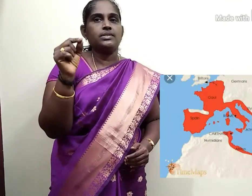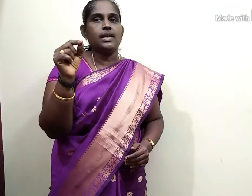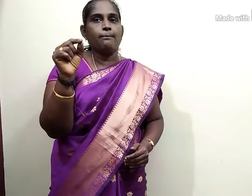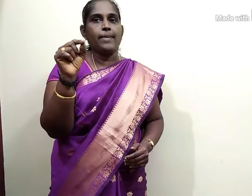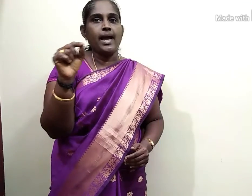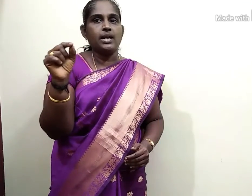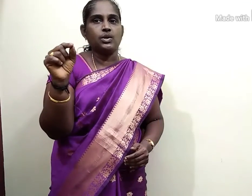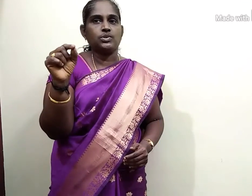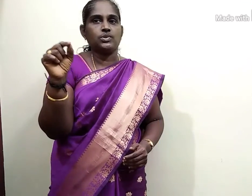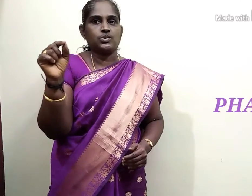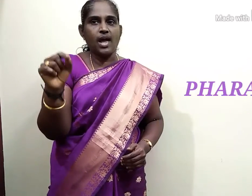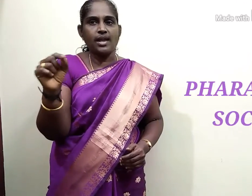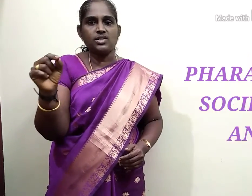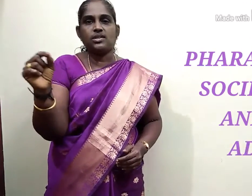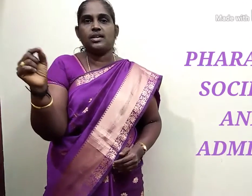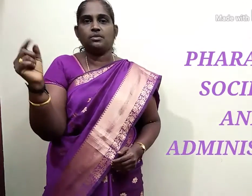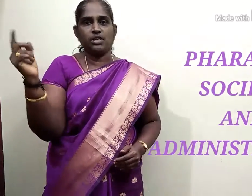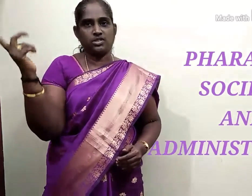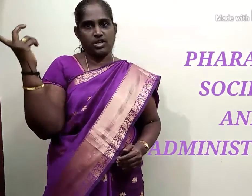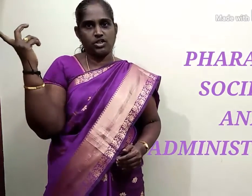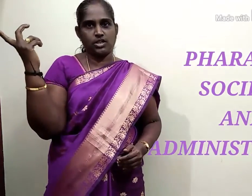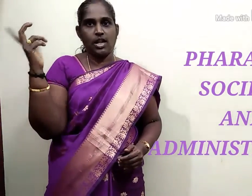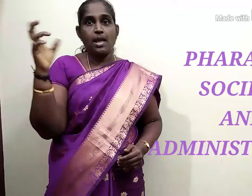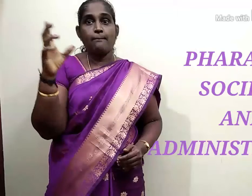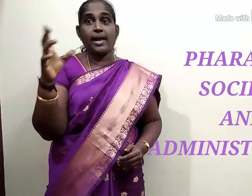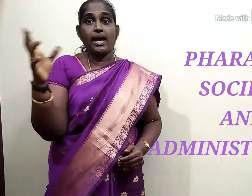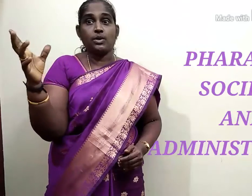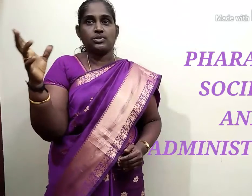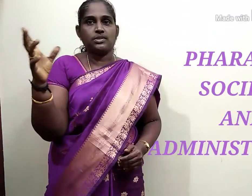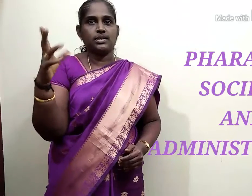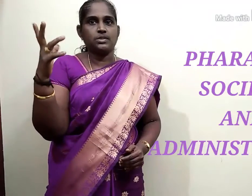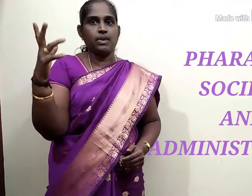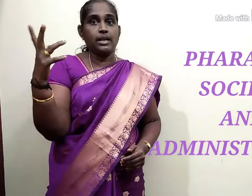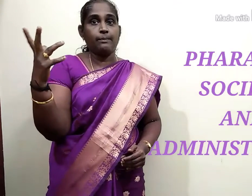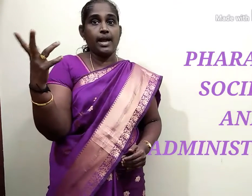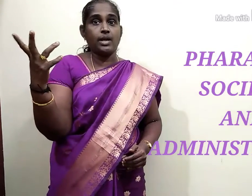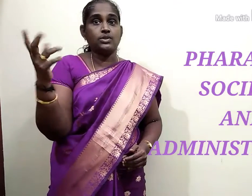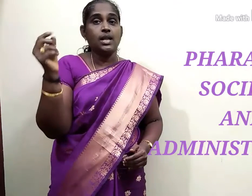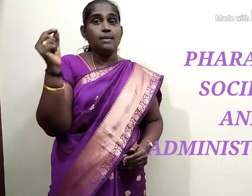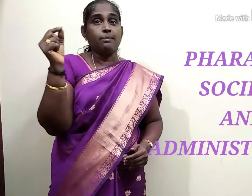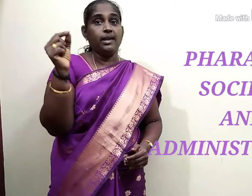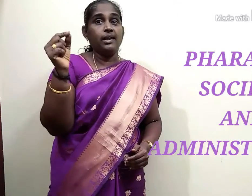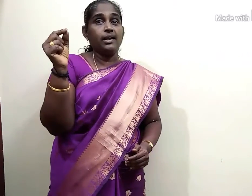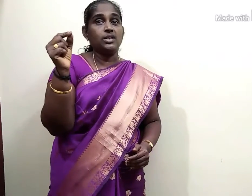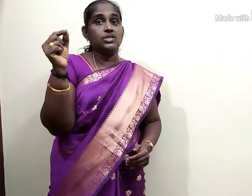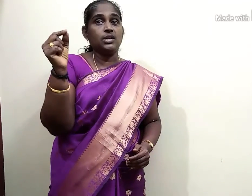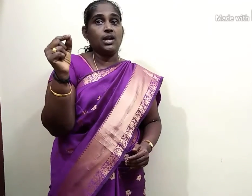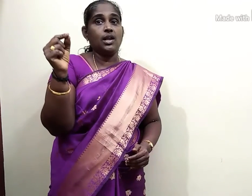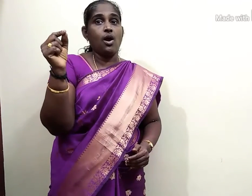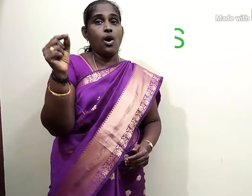see Paros, society and administration. Paros, see the spelling Paros?